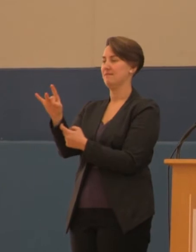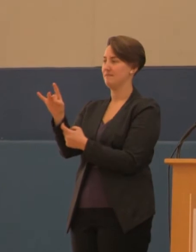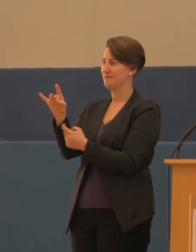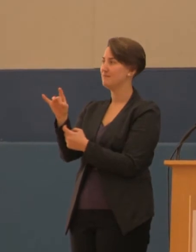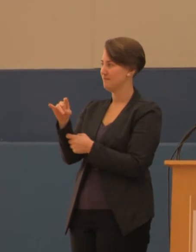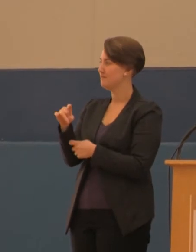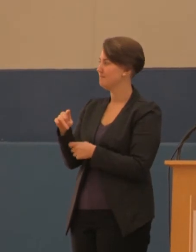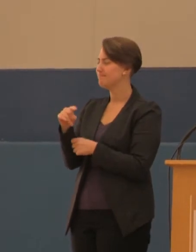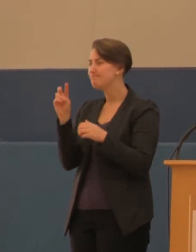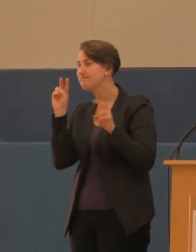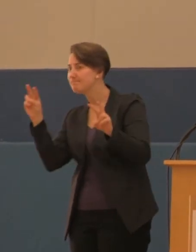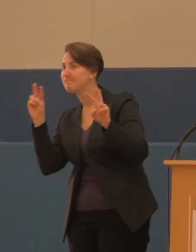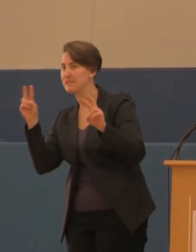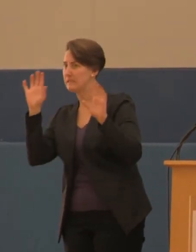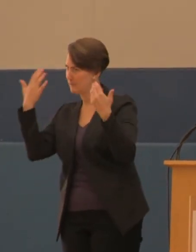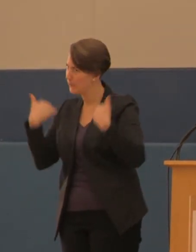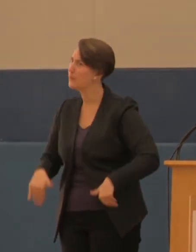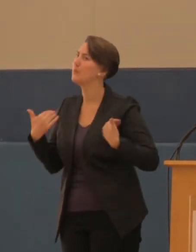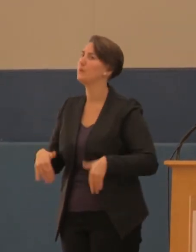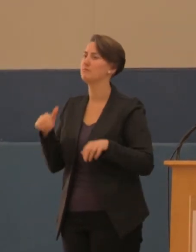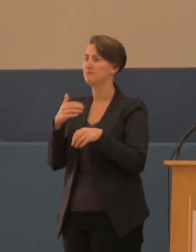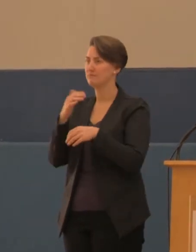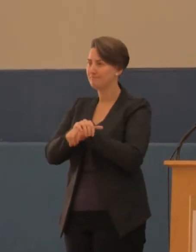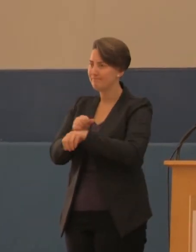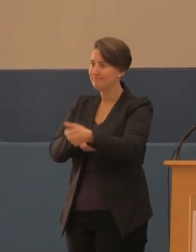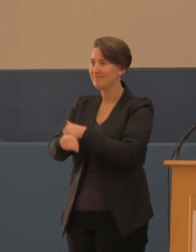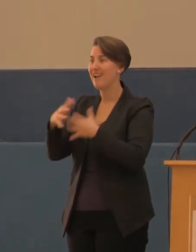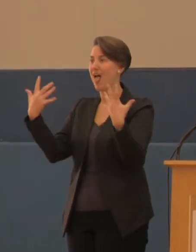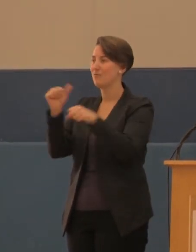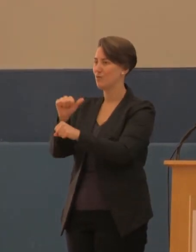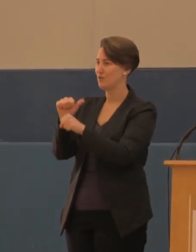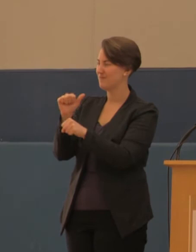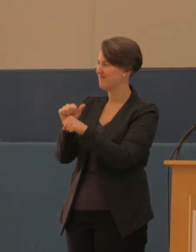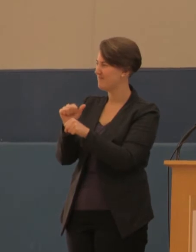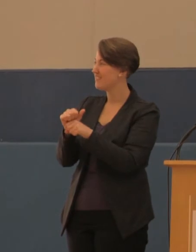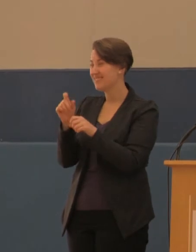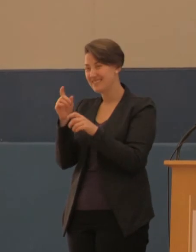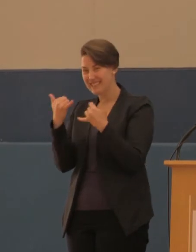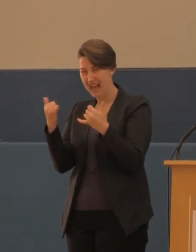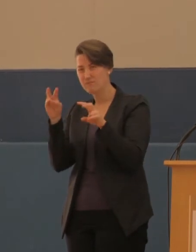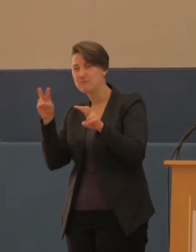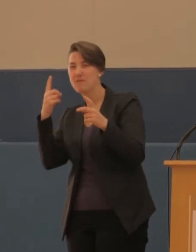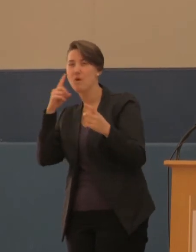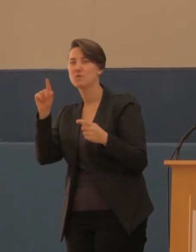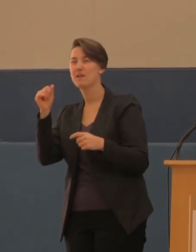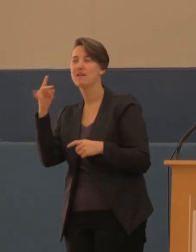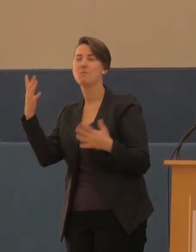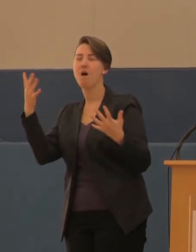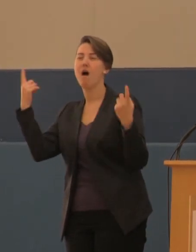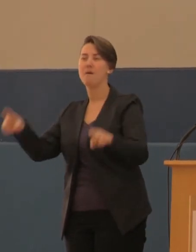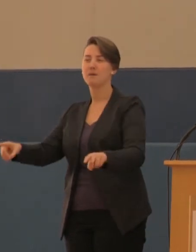Looking forward, we have a lot of work to continue doing. Here are some key things to look at in 2018 on the federal